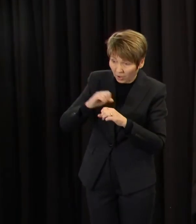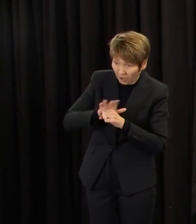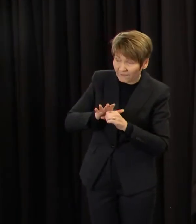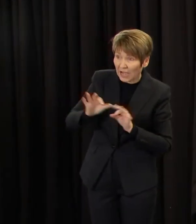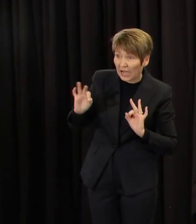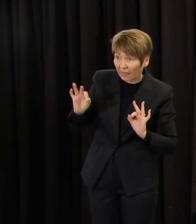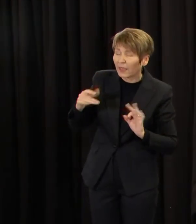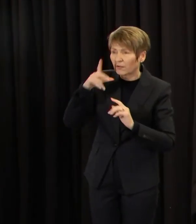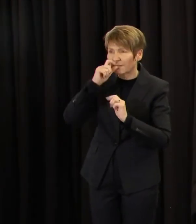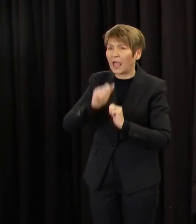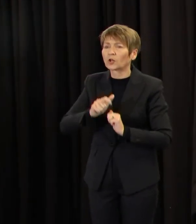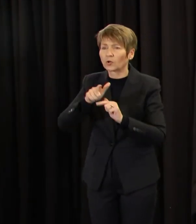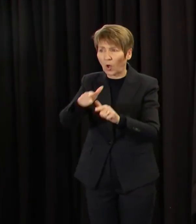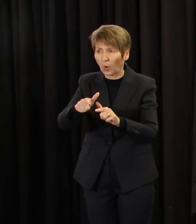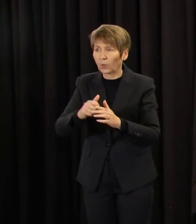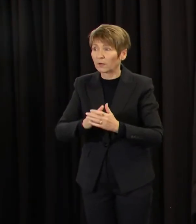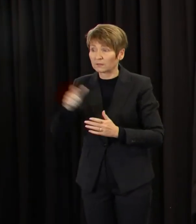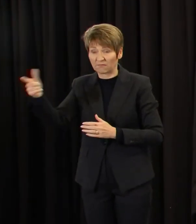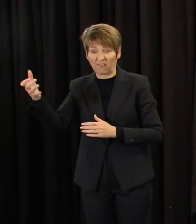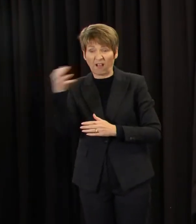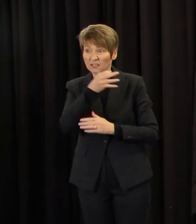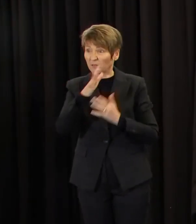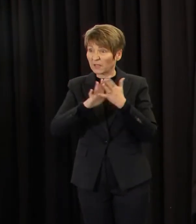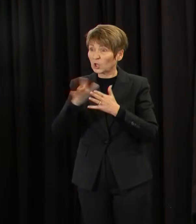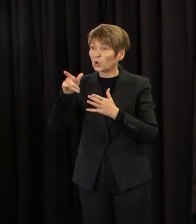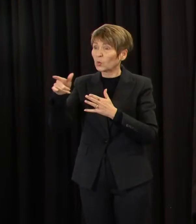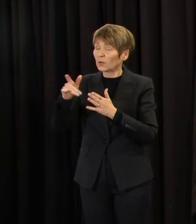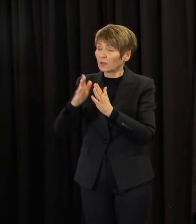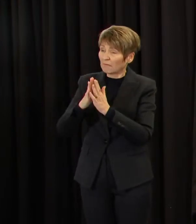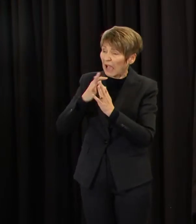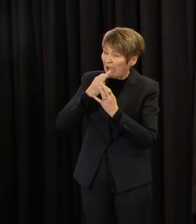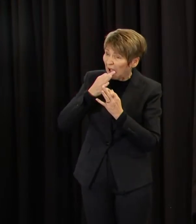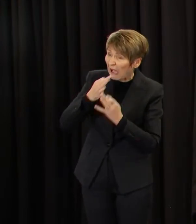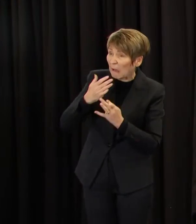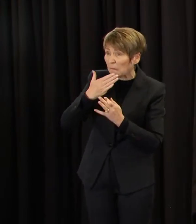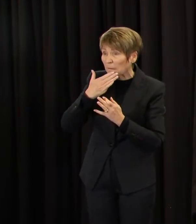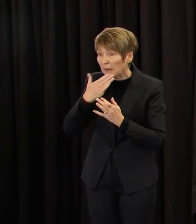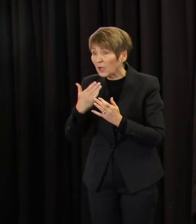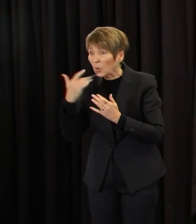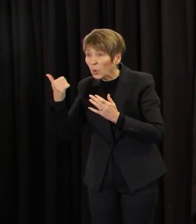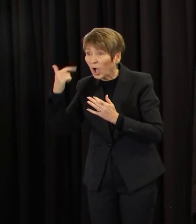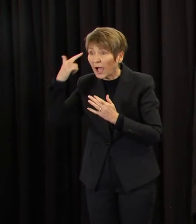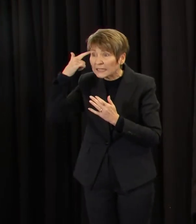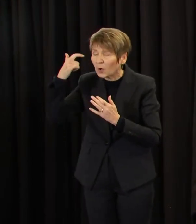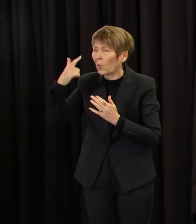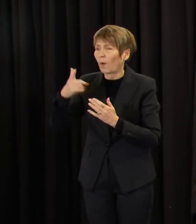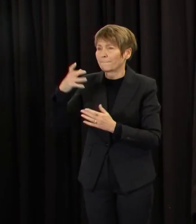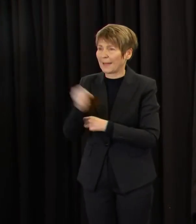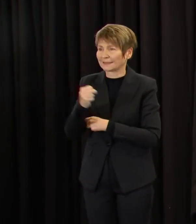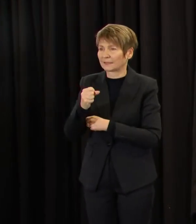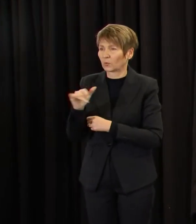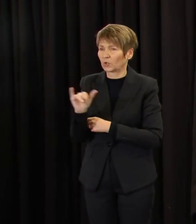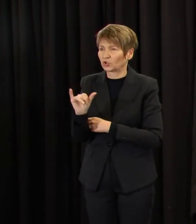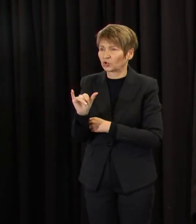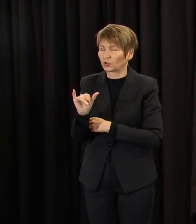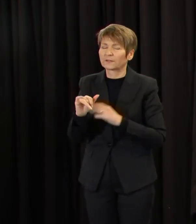we asking them to do that, or are we mandating that? Look, it's a very clear understanding, and we're working through the education department to ensure the schools understand